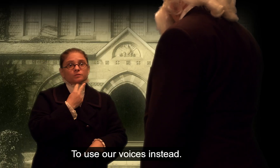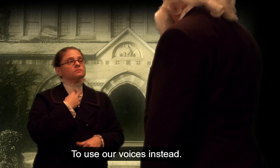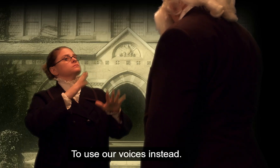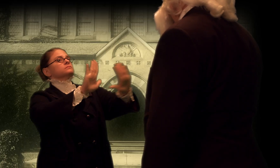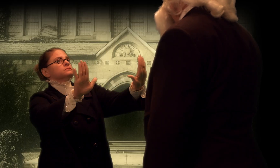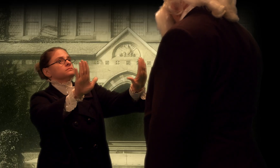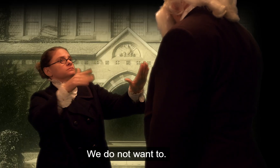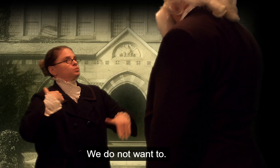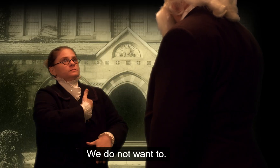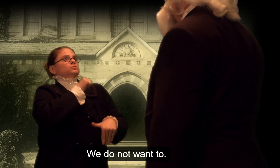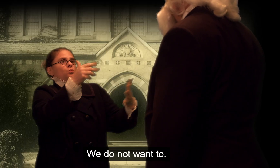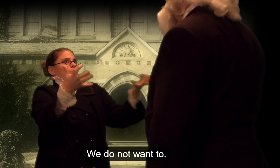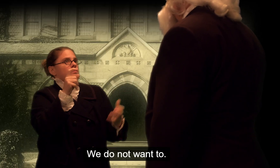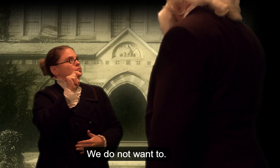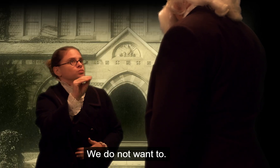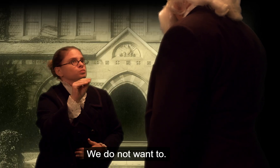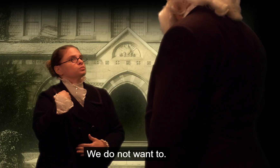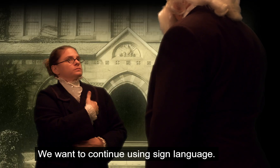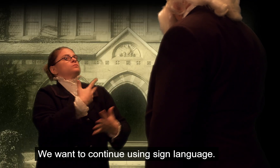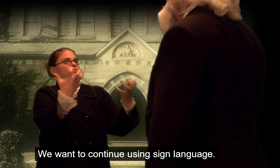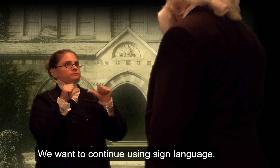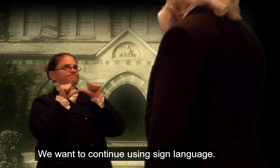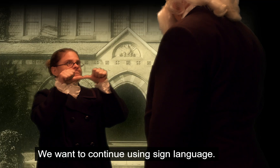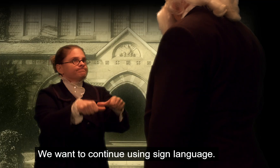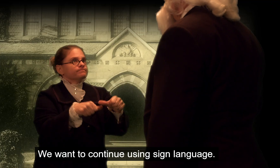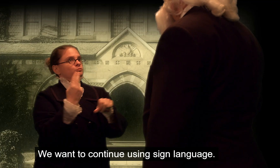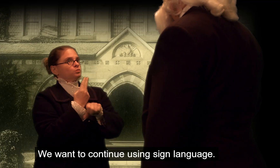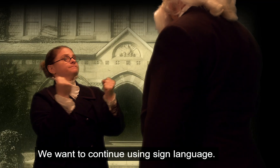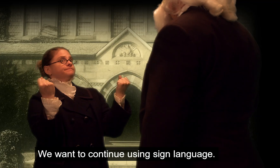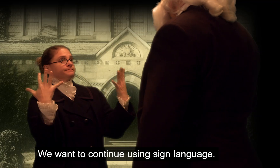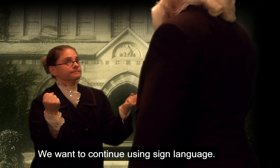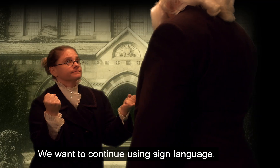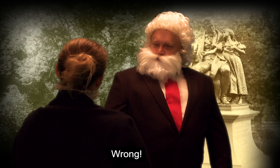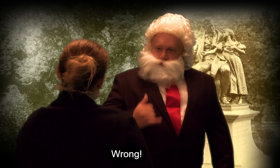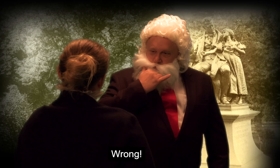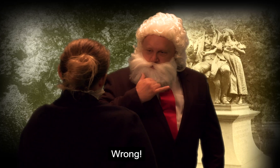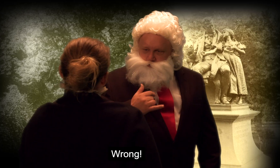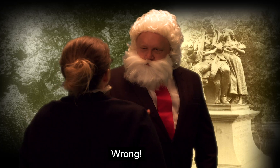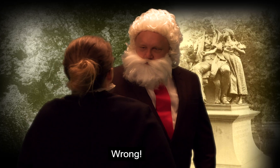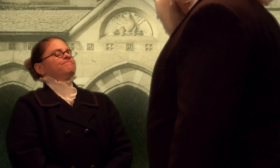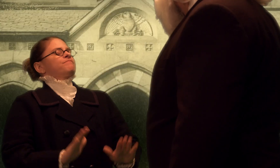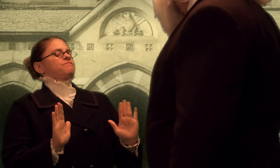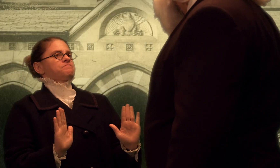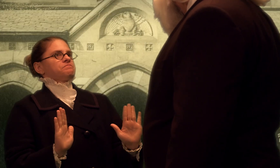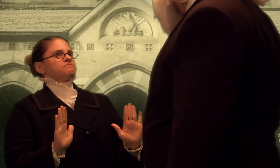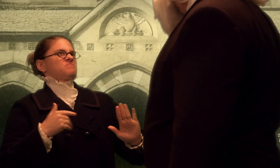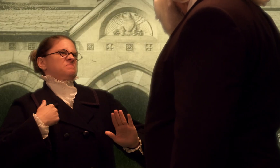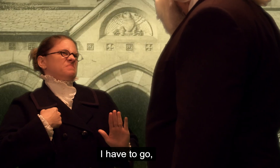instead. We do not want to. We want to continue using sign language. Wrong. I have